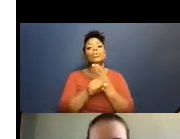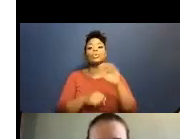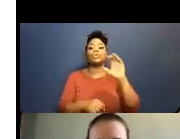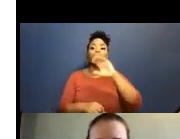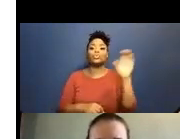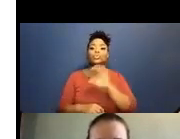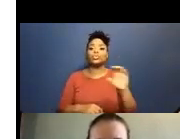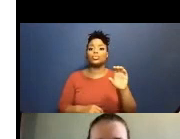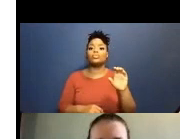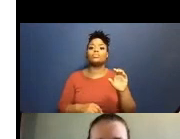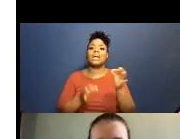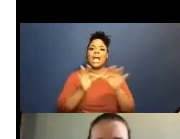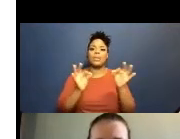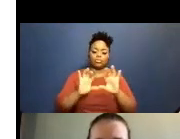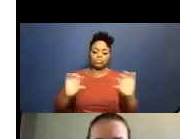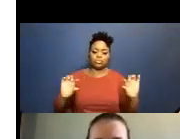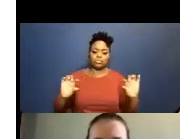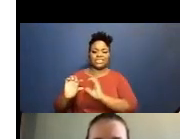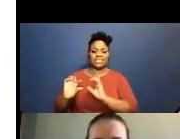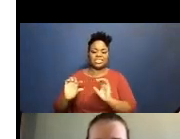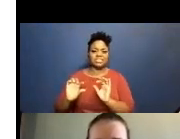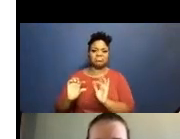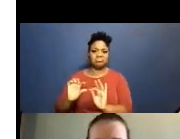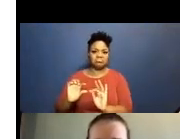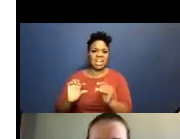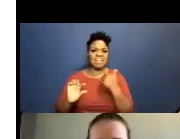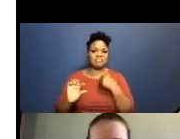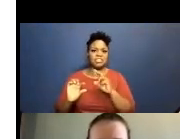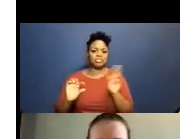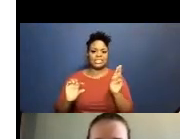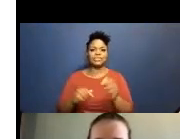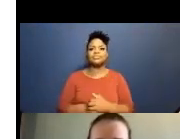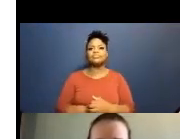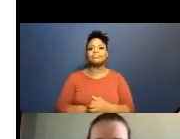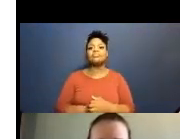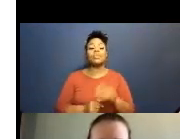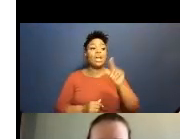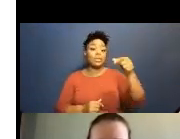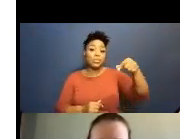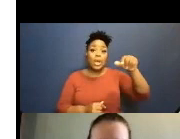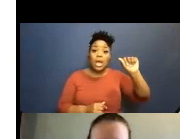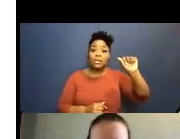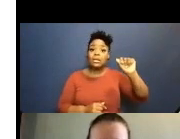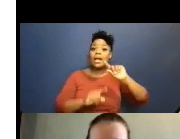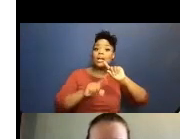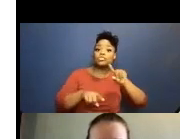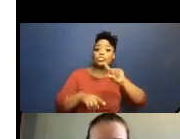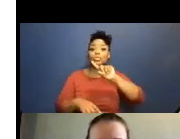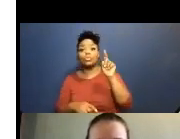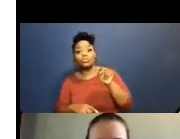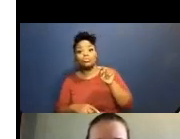other attendees, and ask questions for our panel, please use the Q&A box. We're using this in place of the chat box for